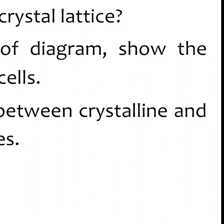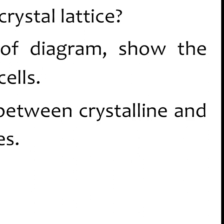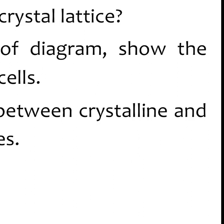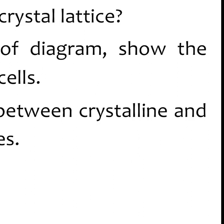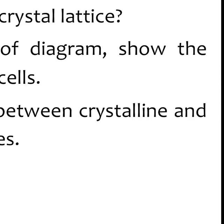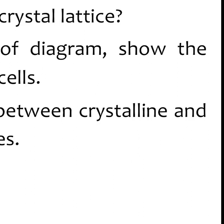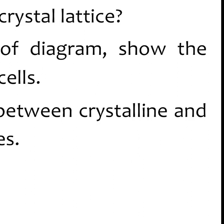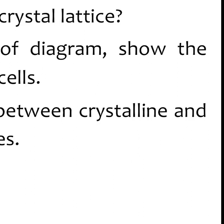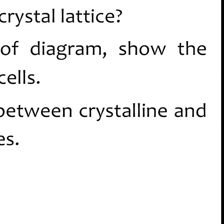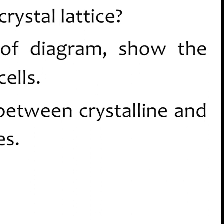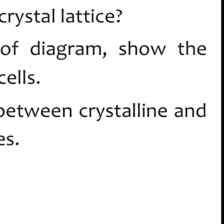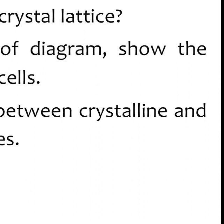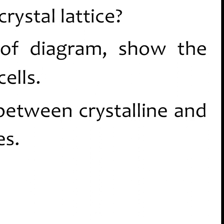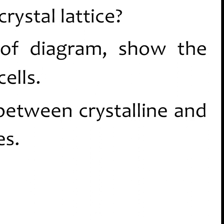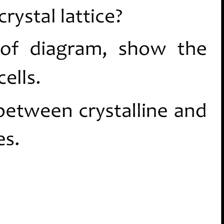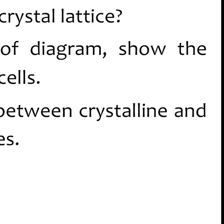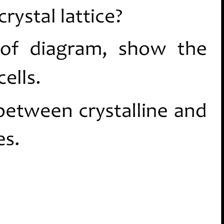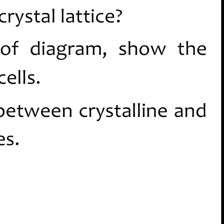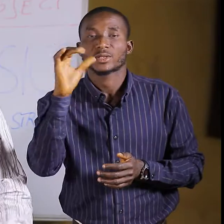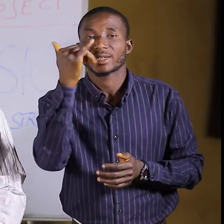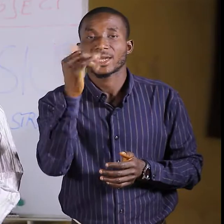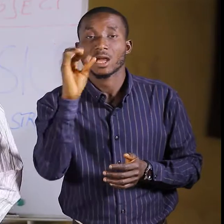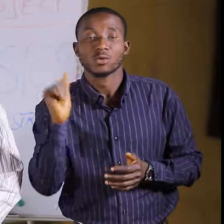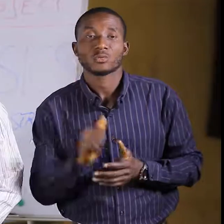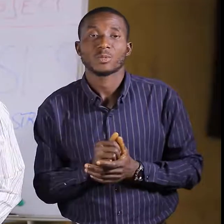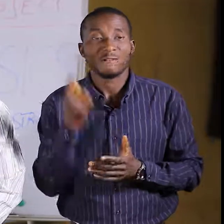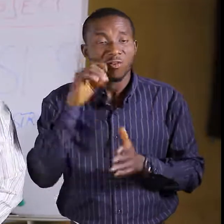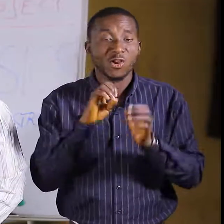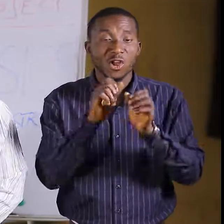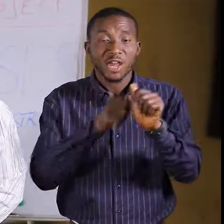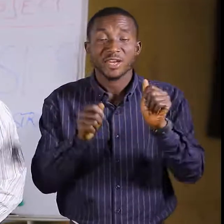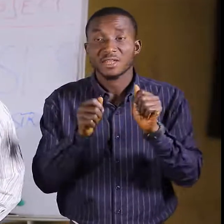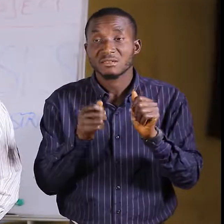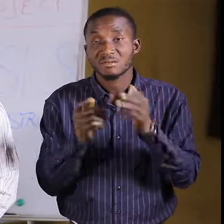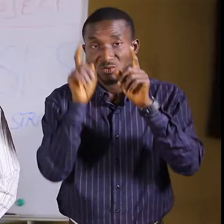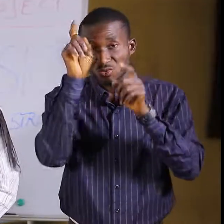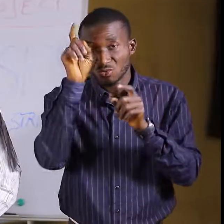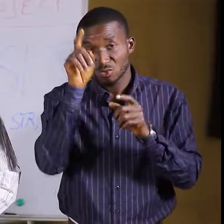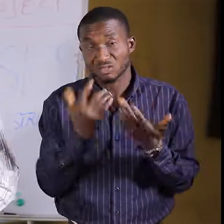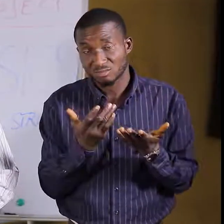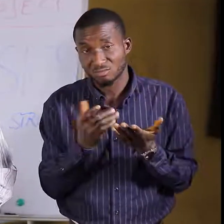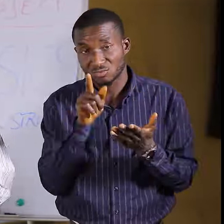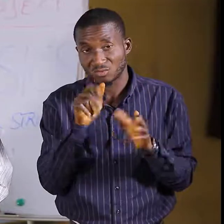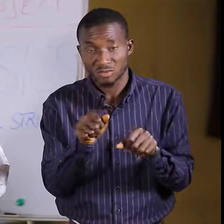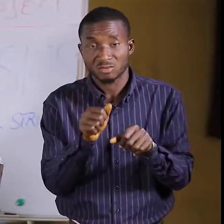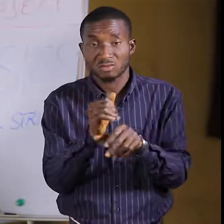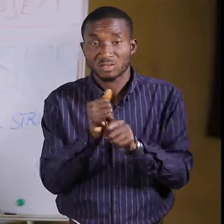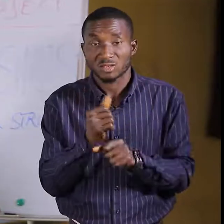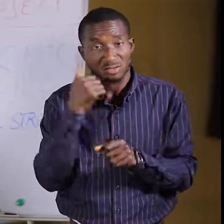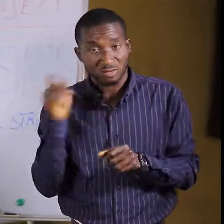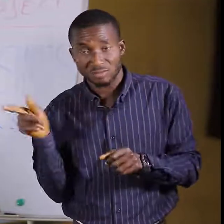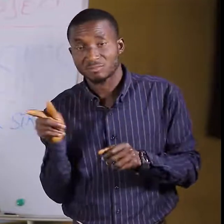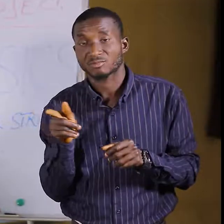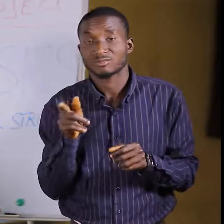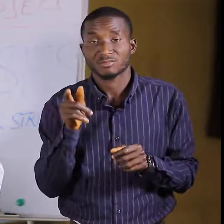The differences. You were given about 7 of them. For any problem, you can contact us through